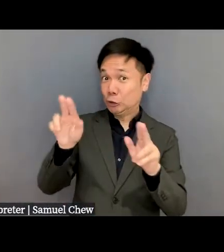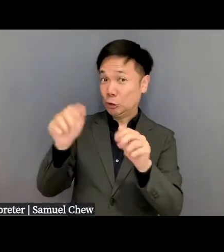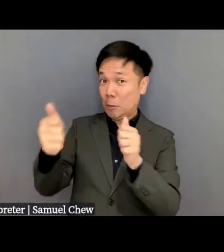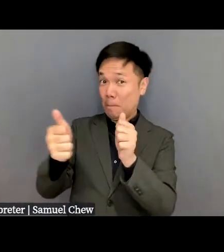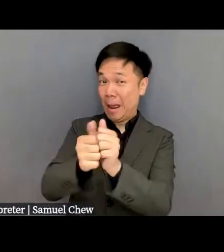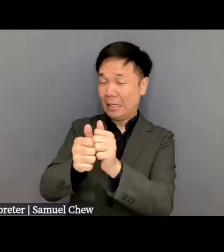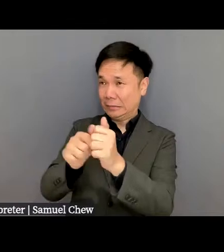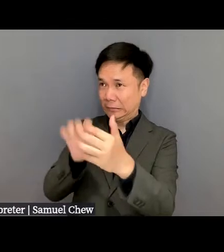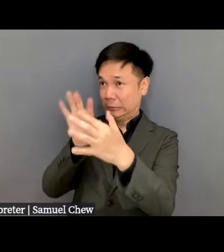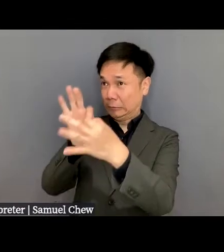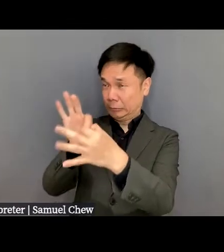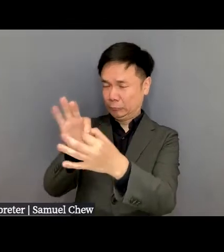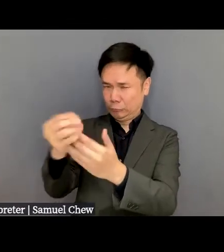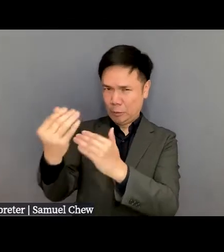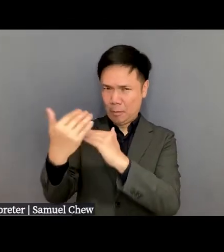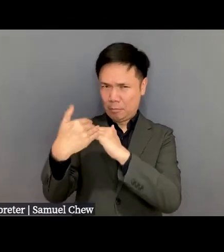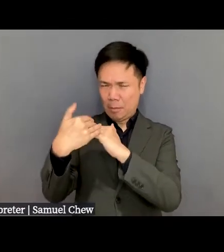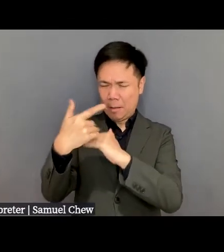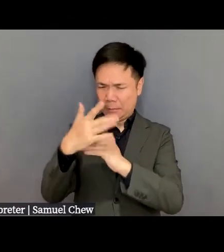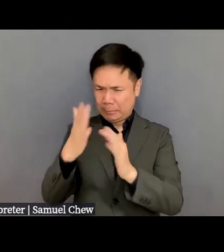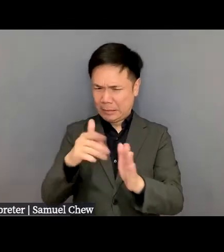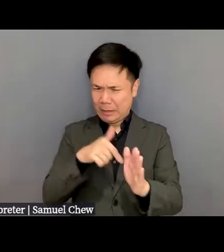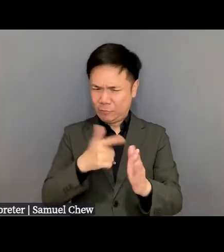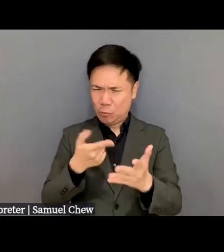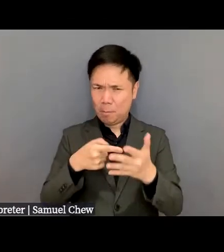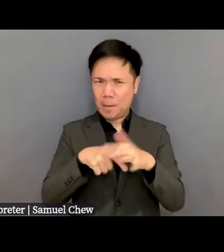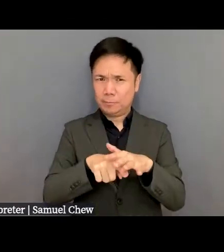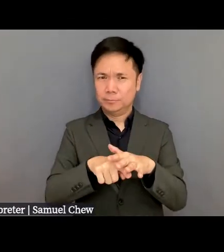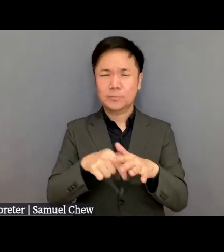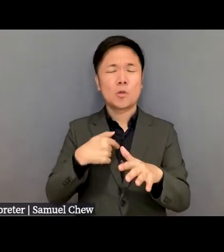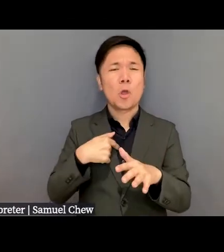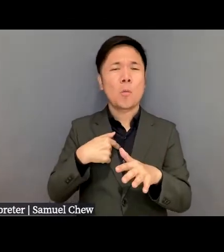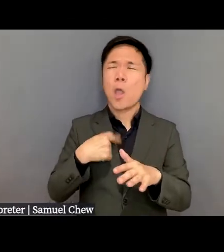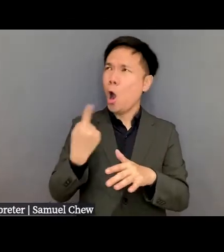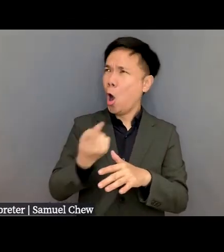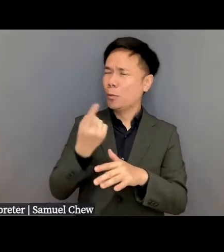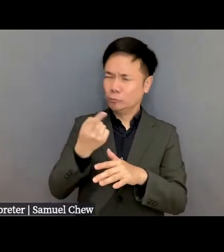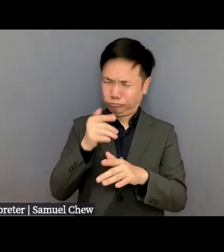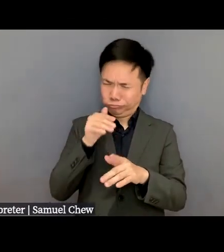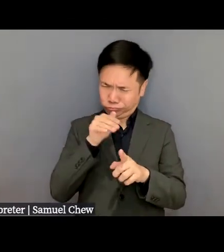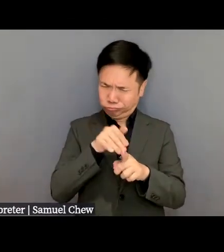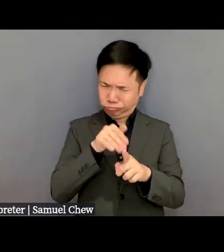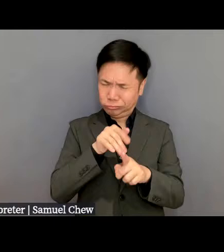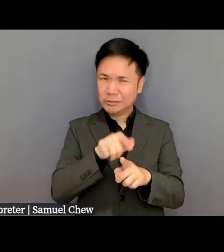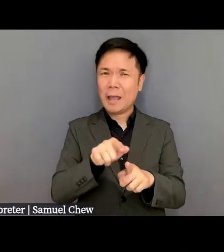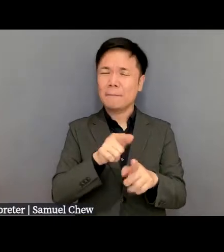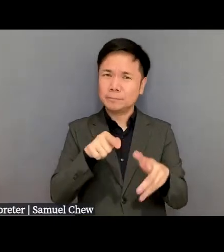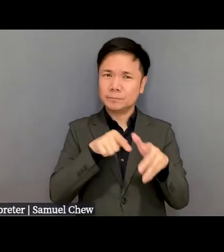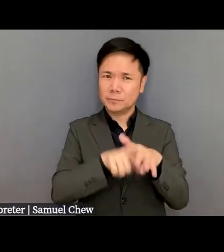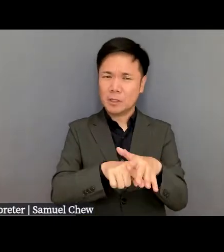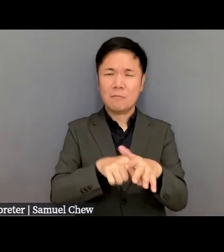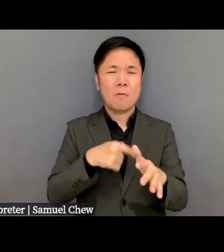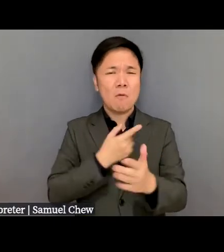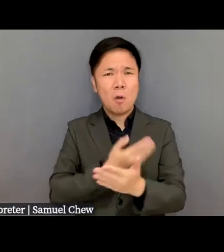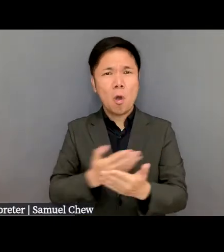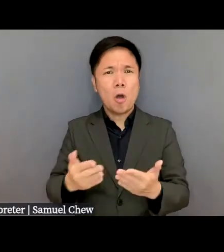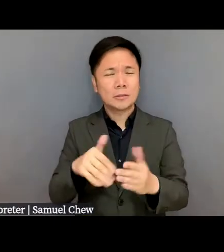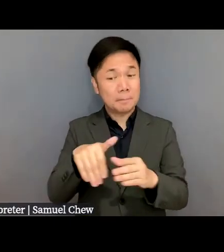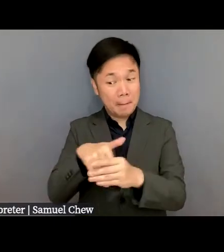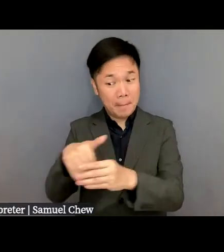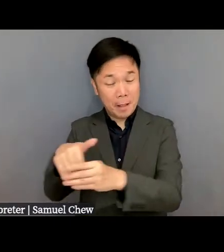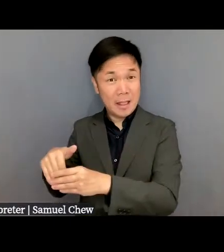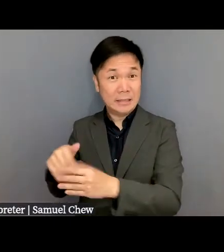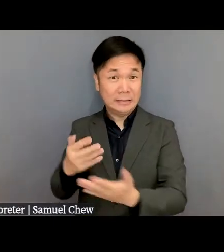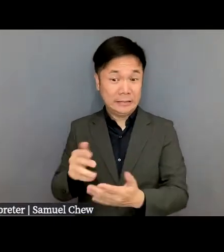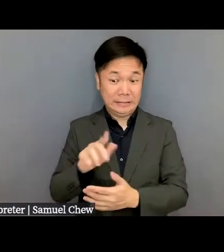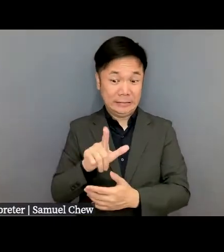mainstreaming. Our association, we actually always push for it because most of our members are women. But as far as embracing